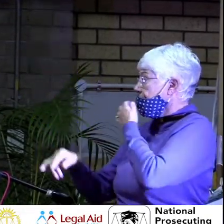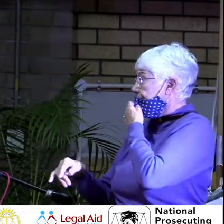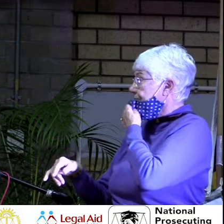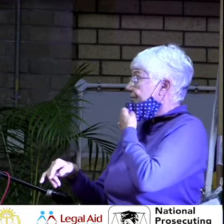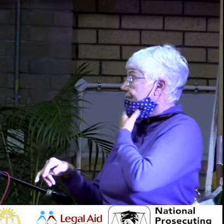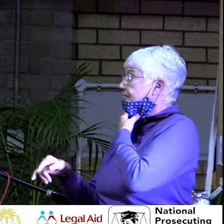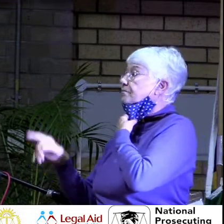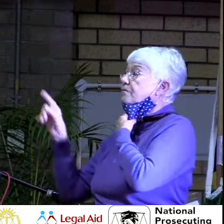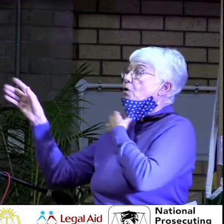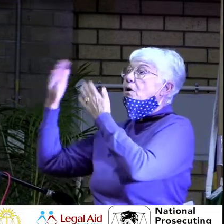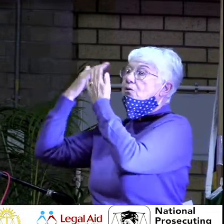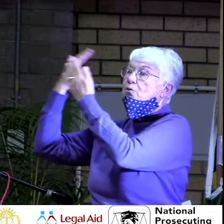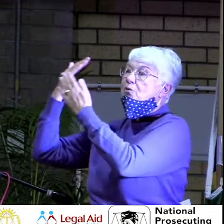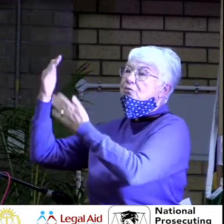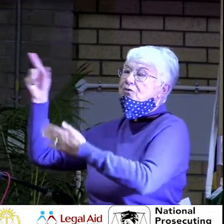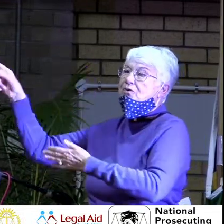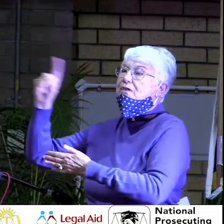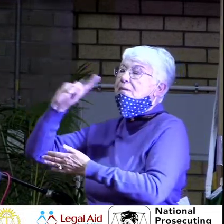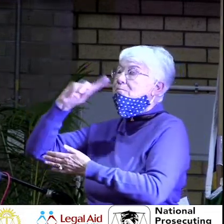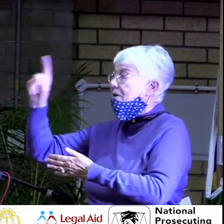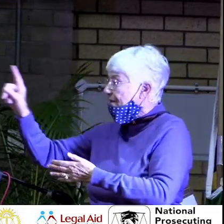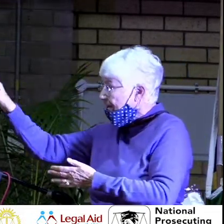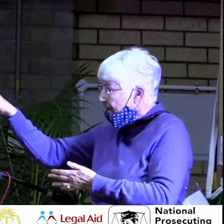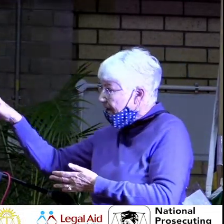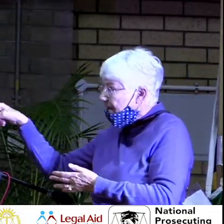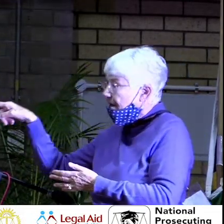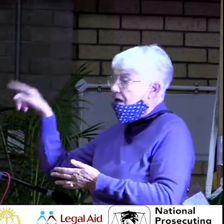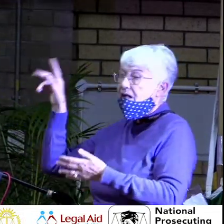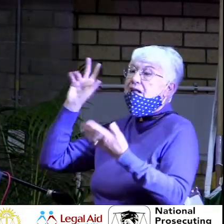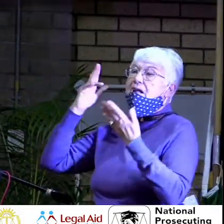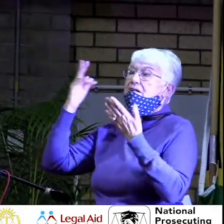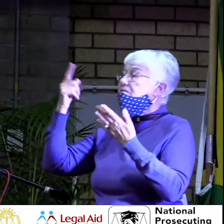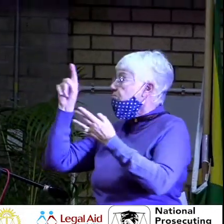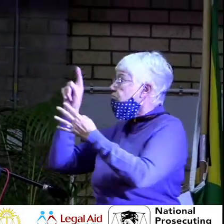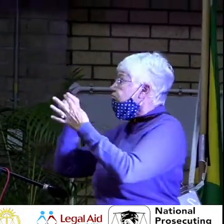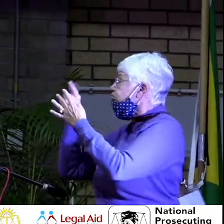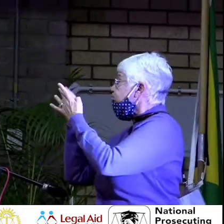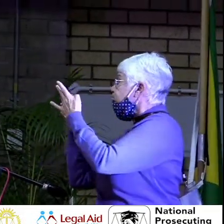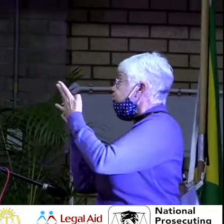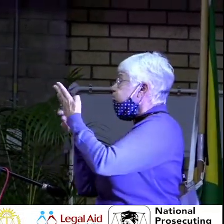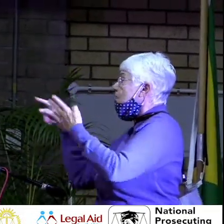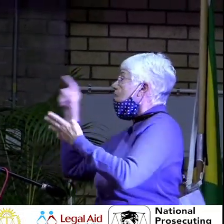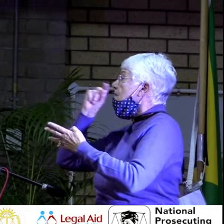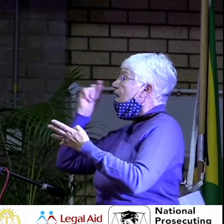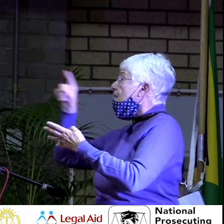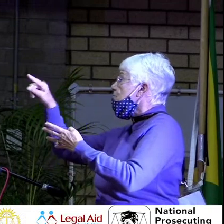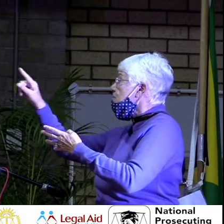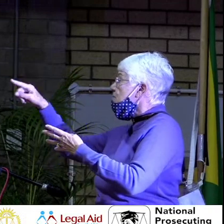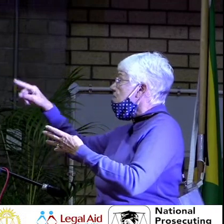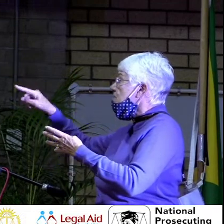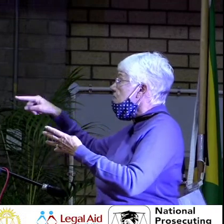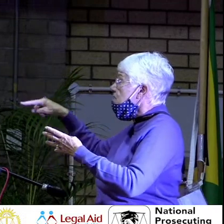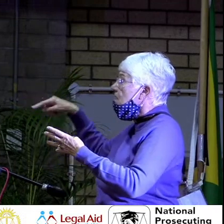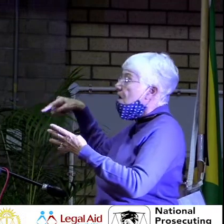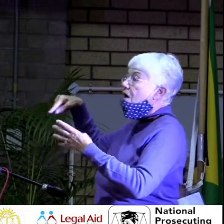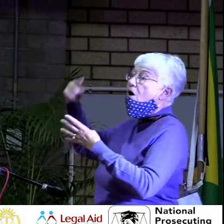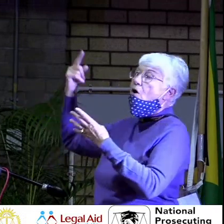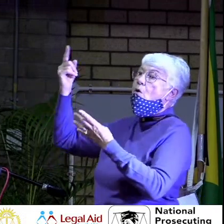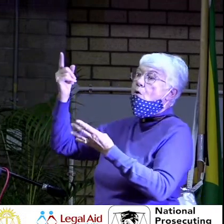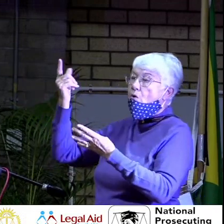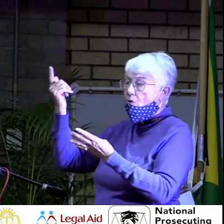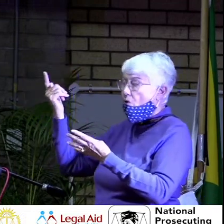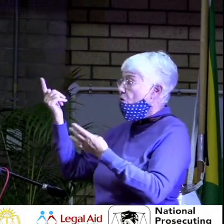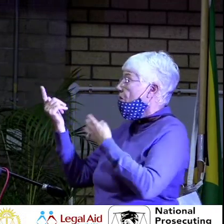of Correctional Services, Mr. Tobakale, and also Minister Malema, the Acting Deputy DG